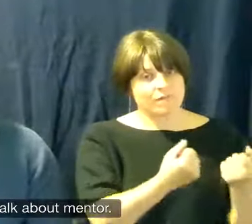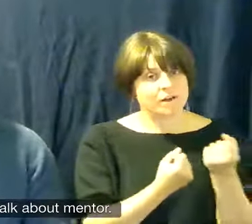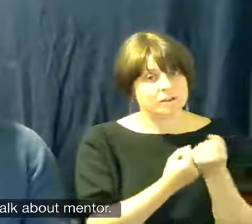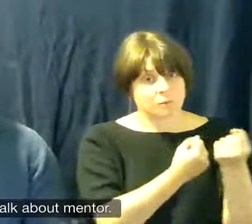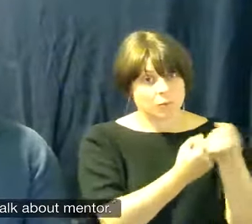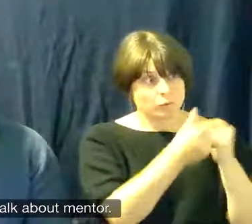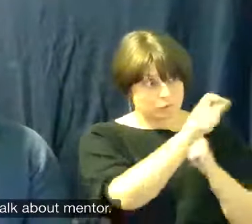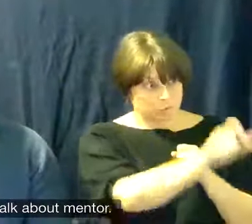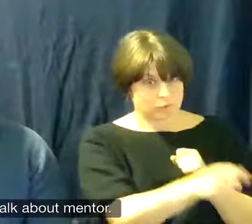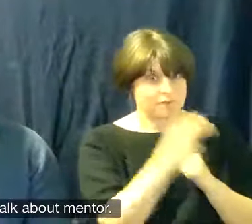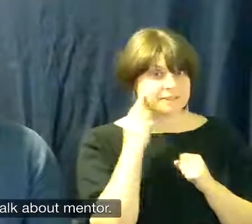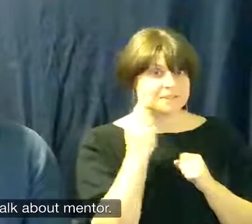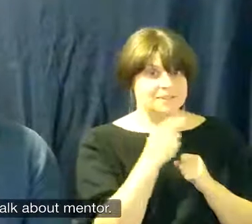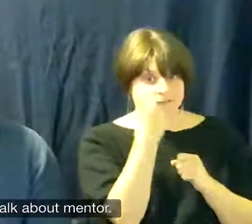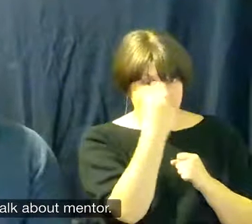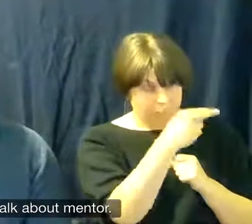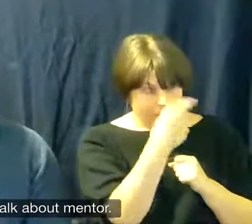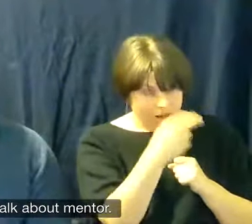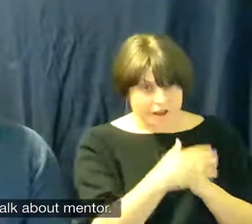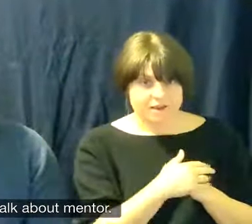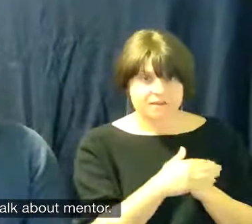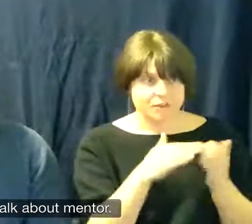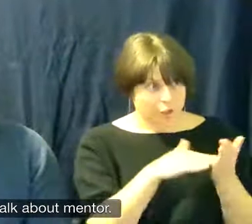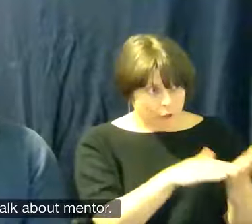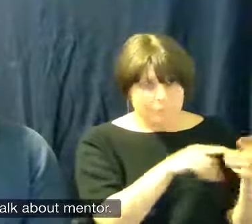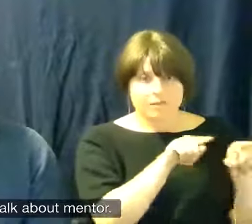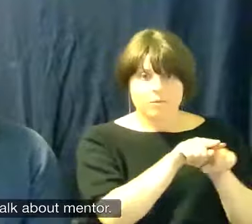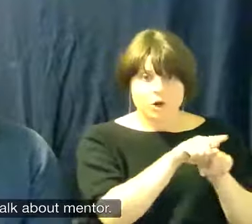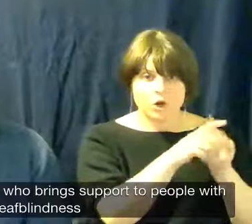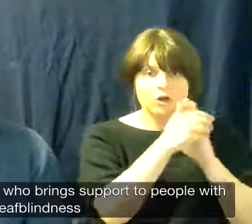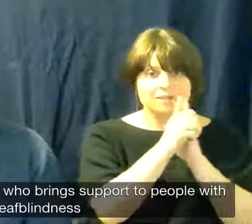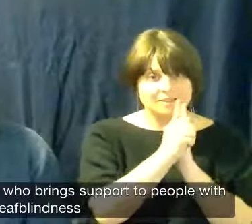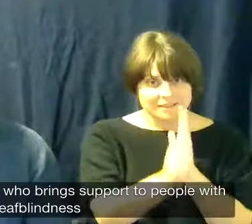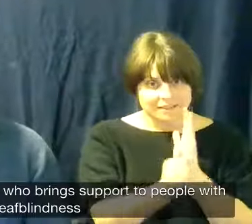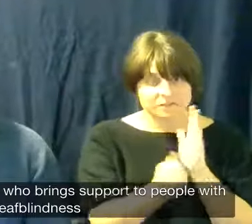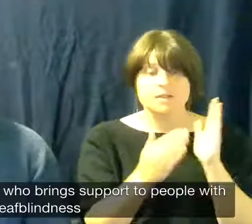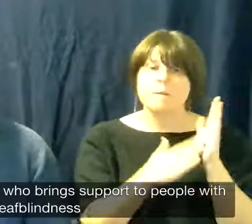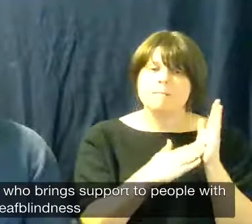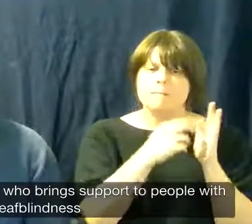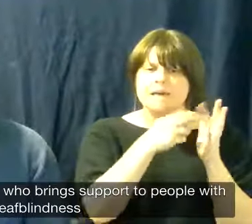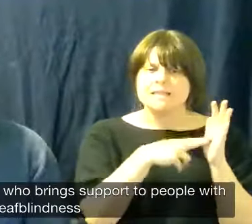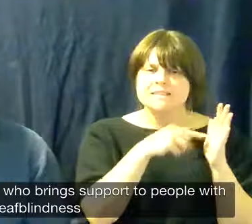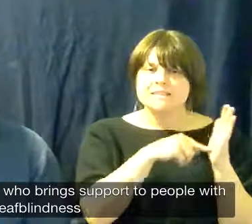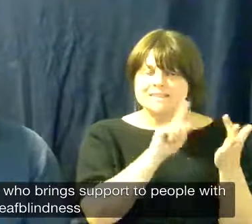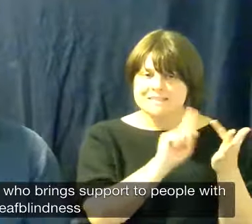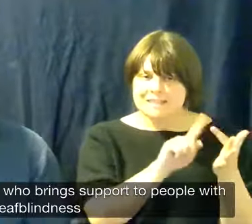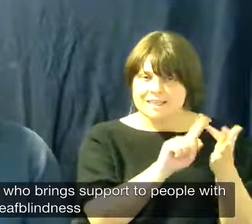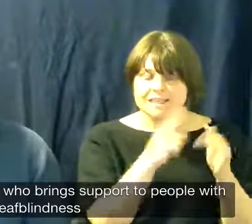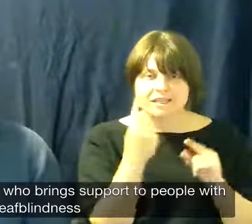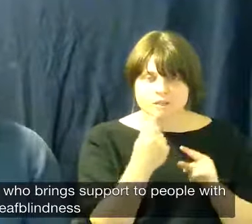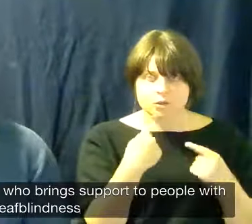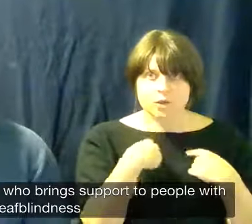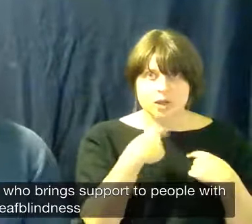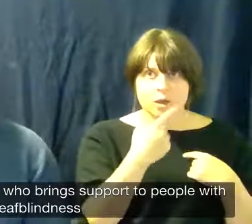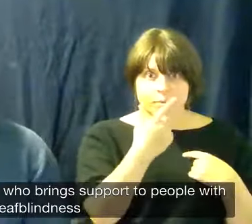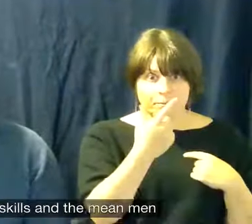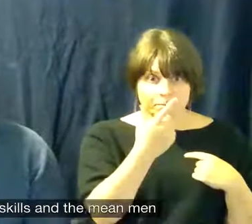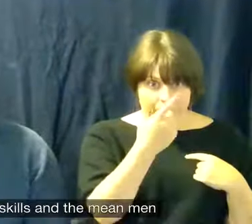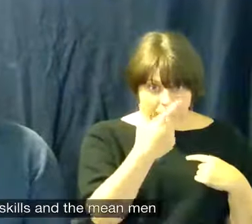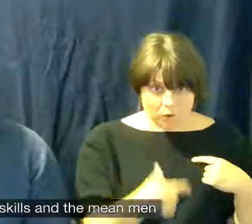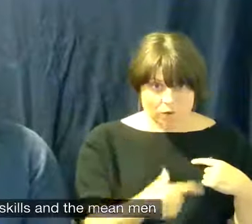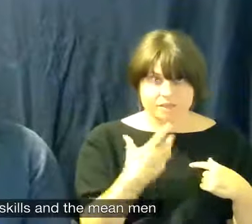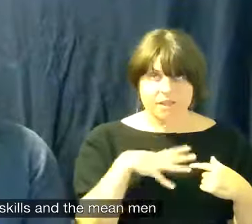blindness to learn the skills, and a mentee is the one who's seeking the knowledge and